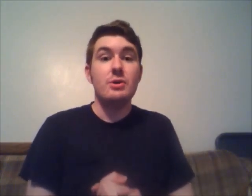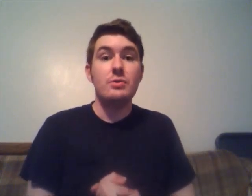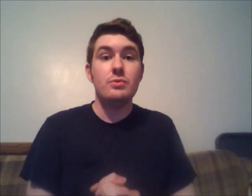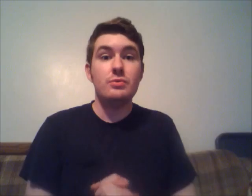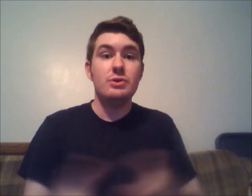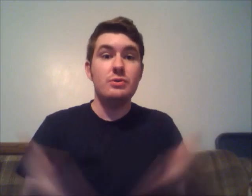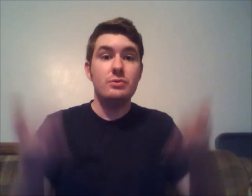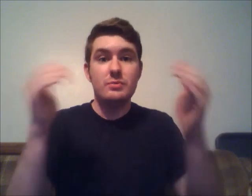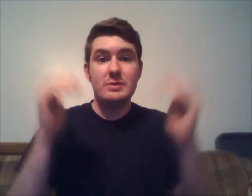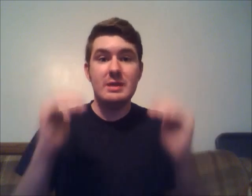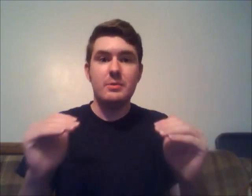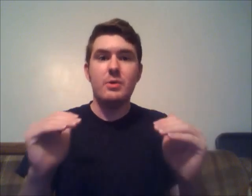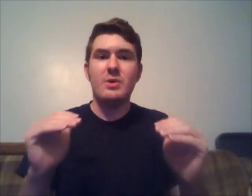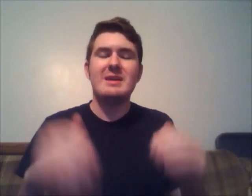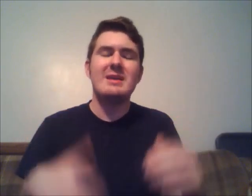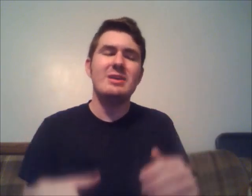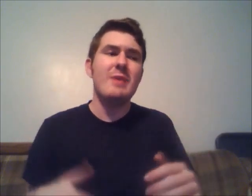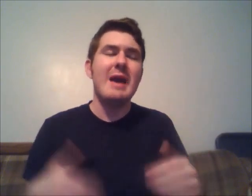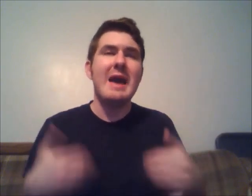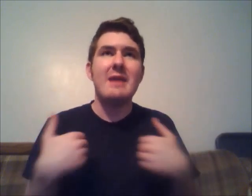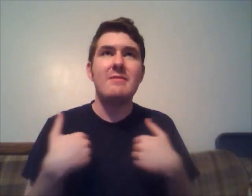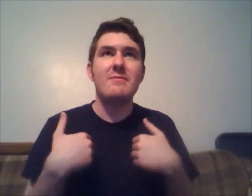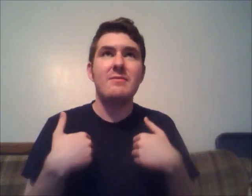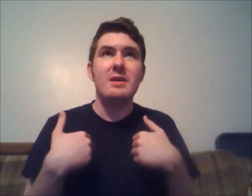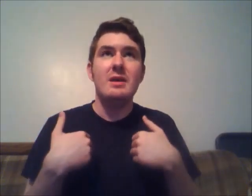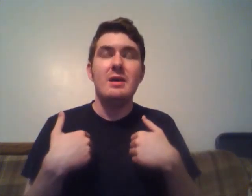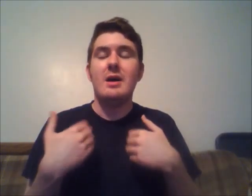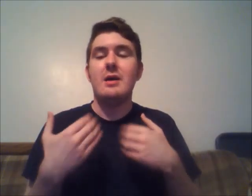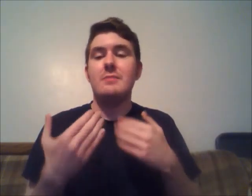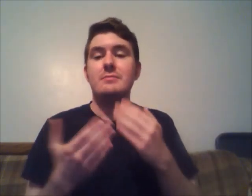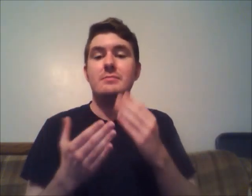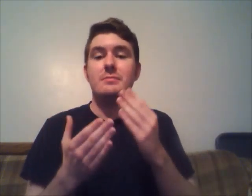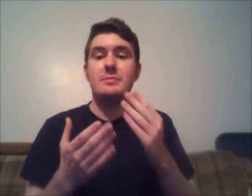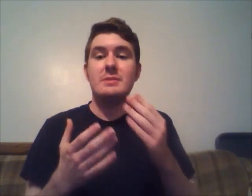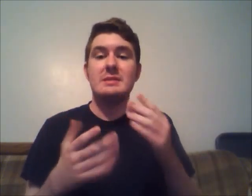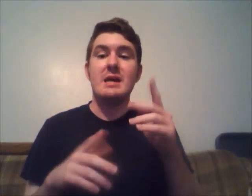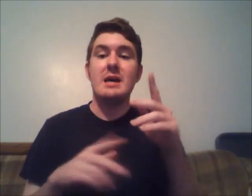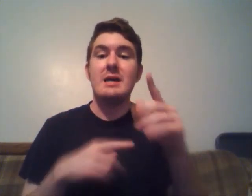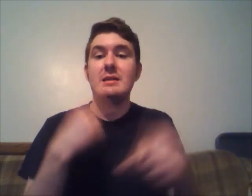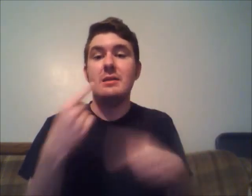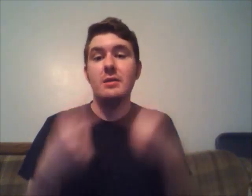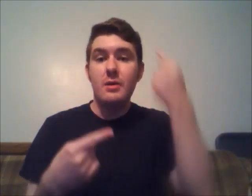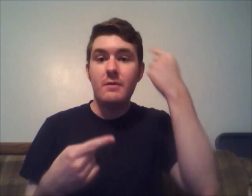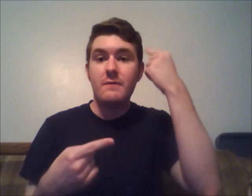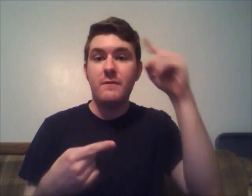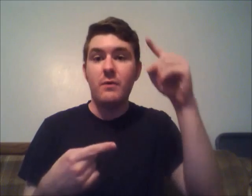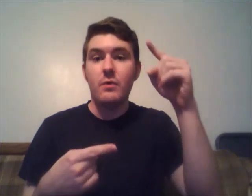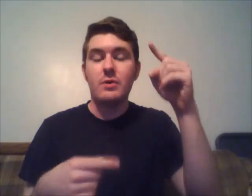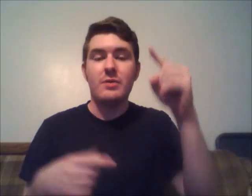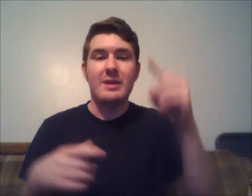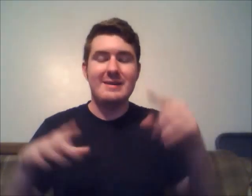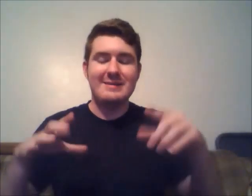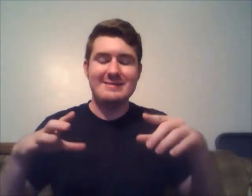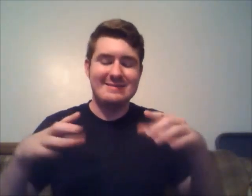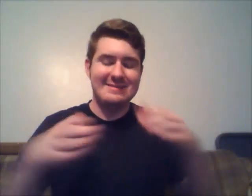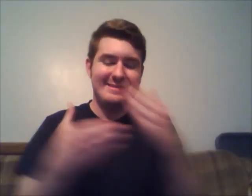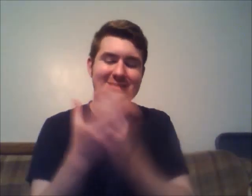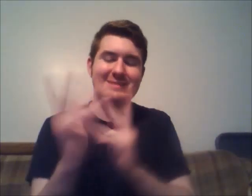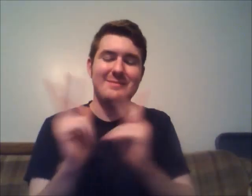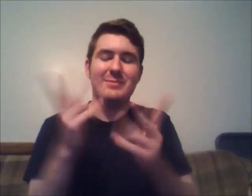So to keep going, you have the sign for like some people